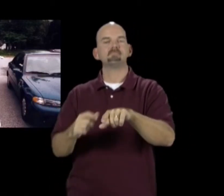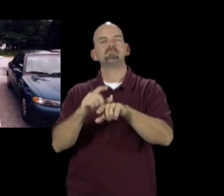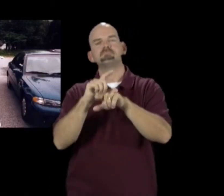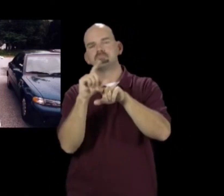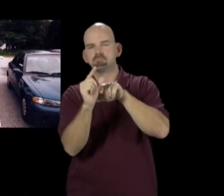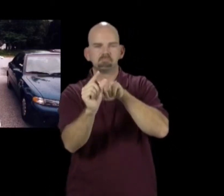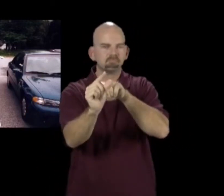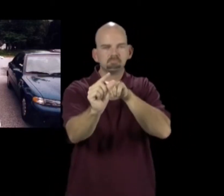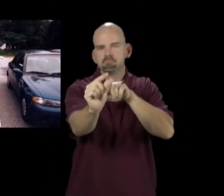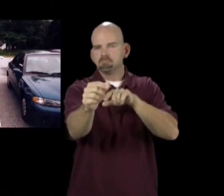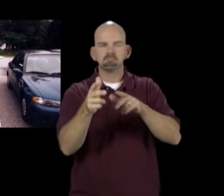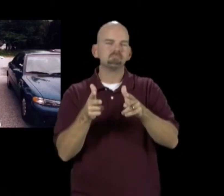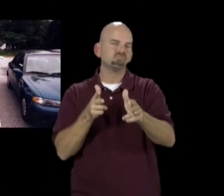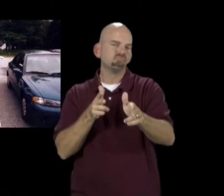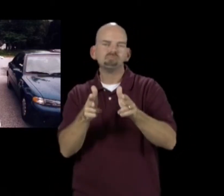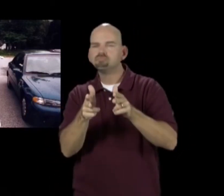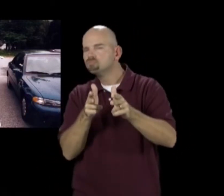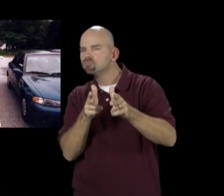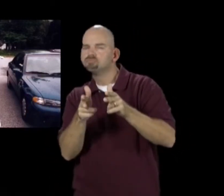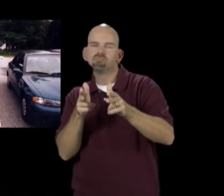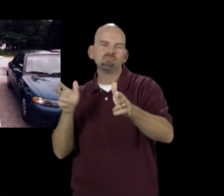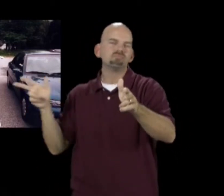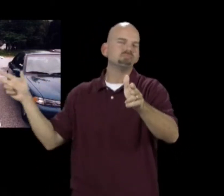The car took off, and I headed back into traffic.